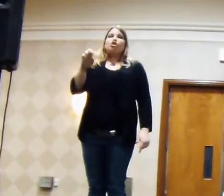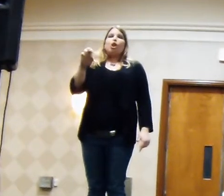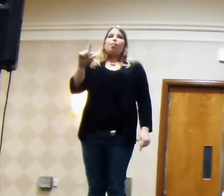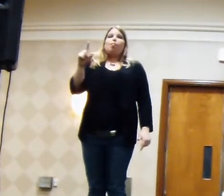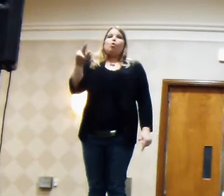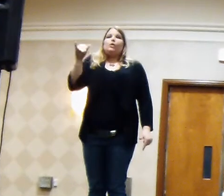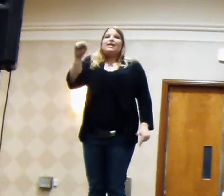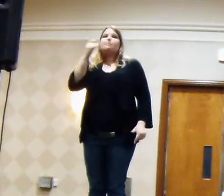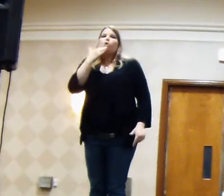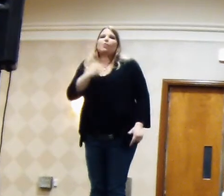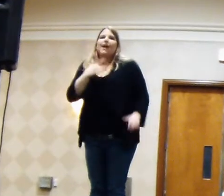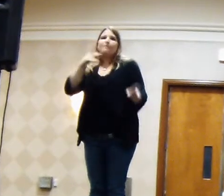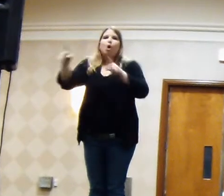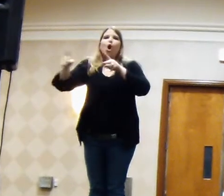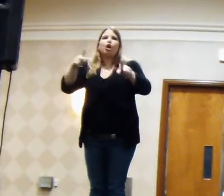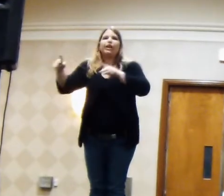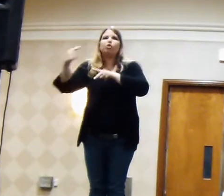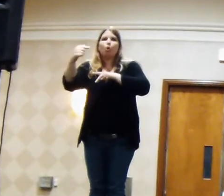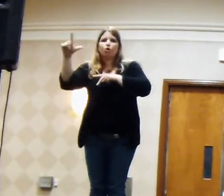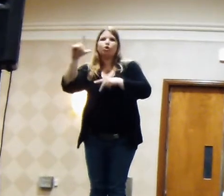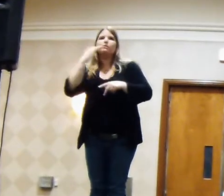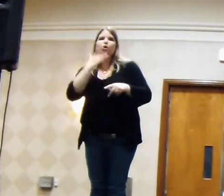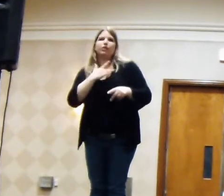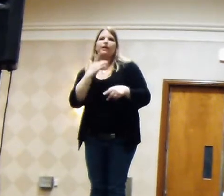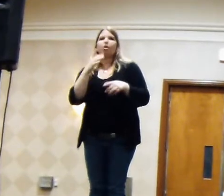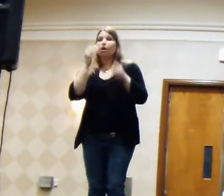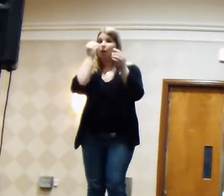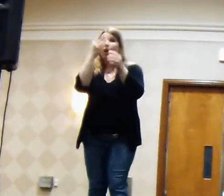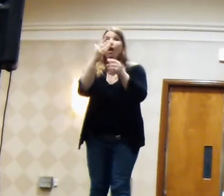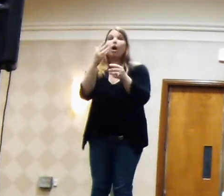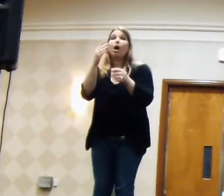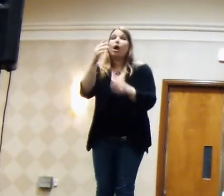you something, he has the softest hands ever.